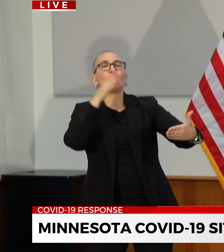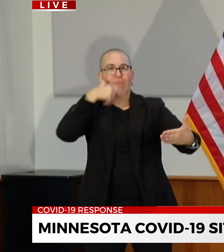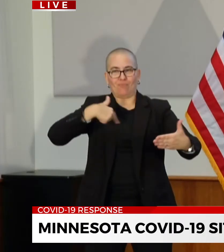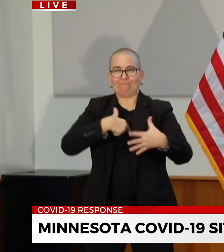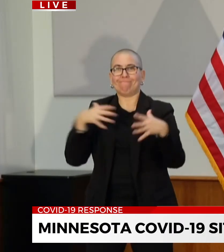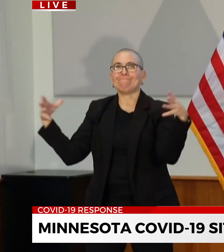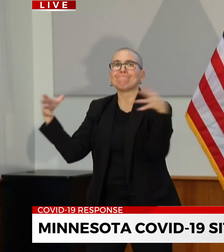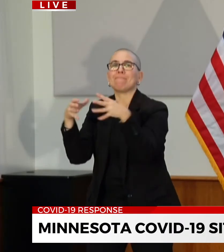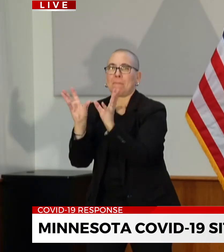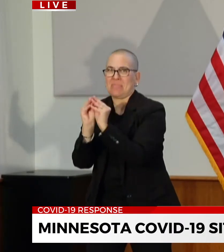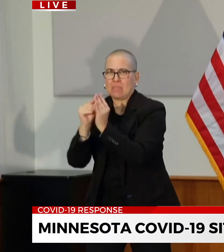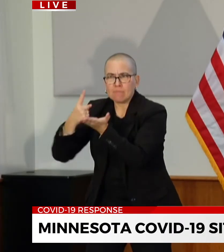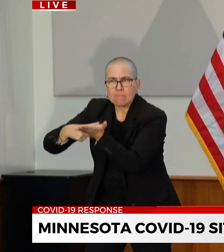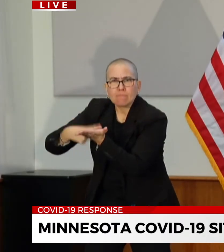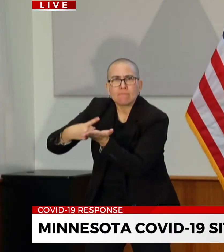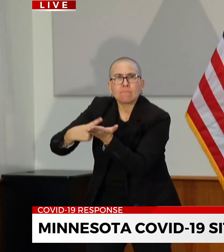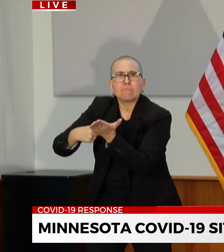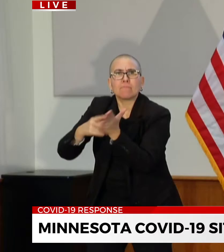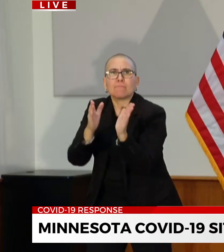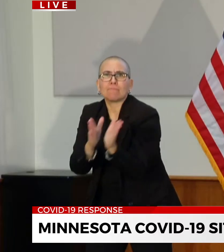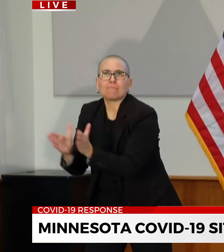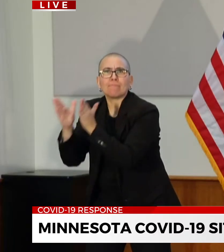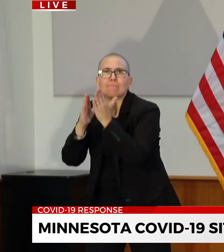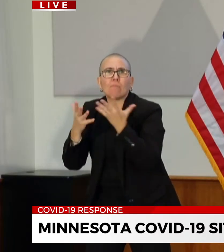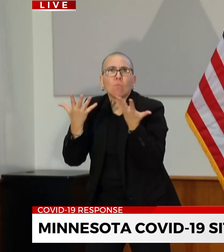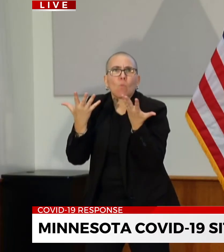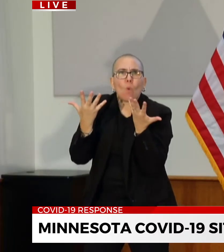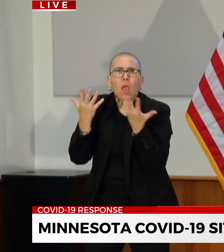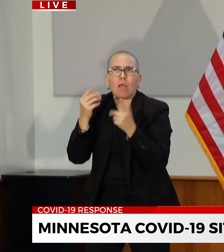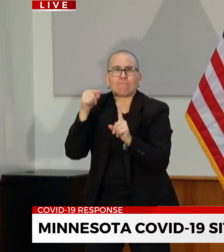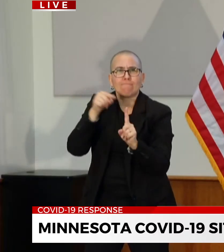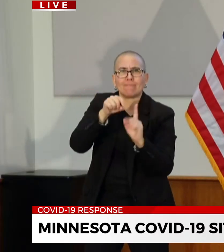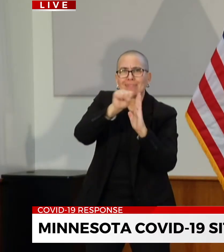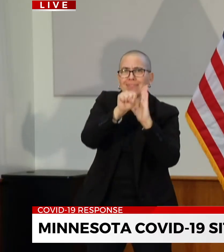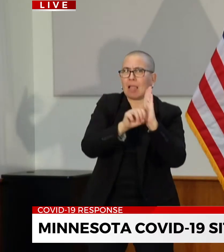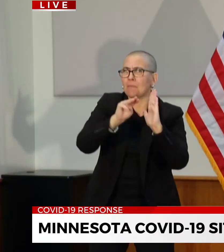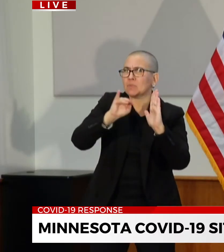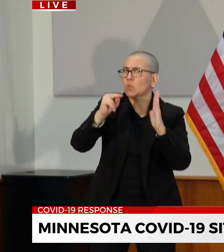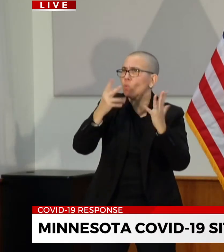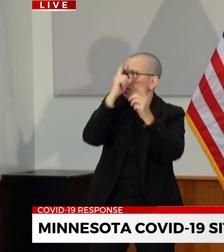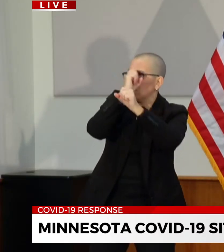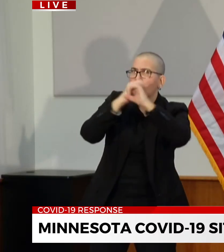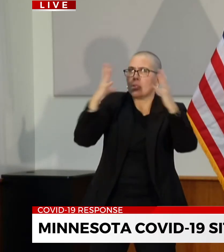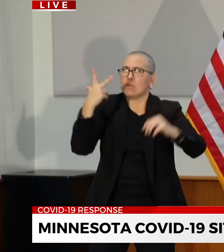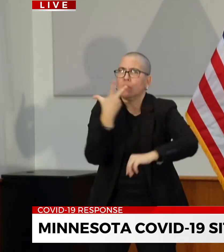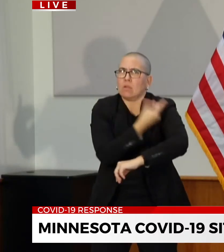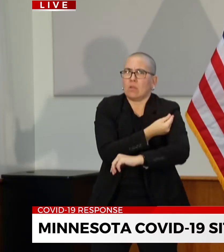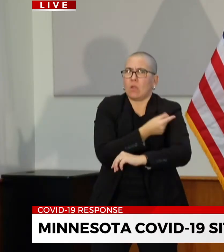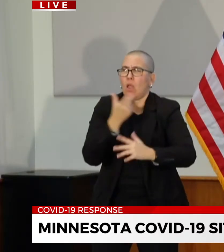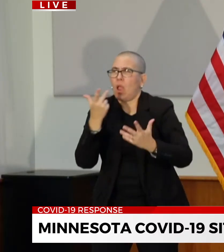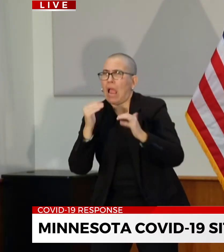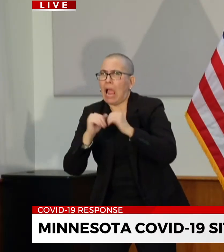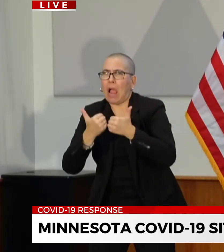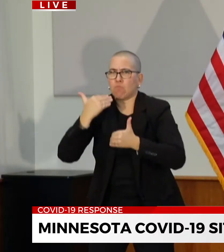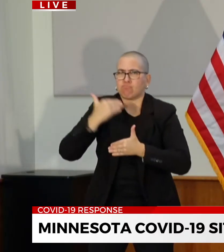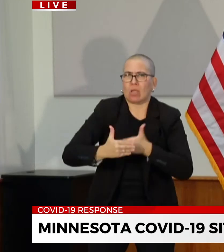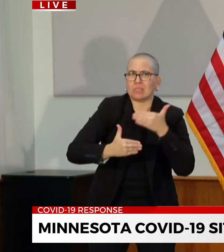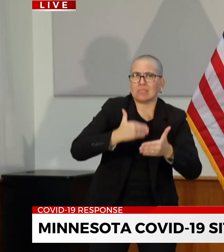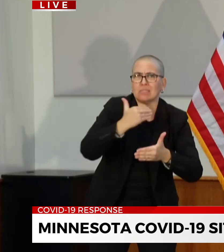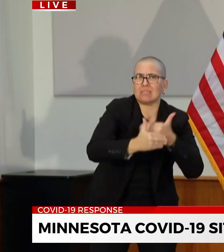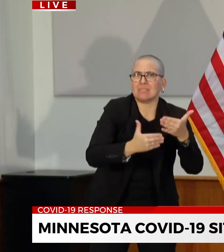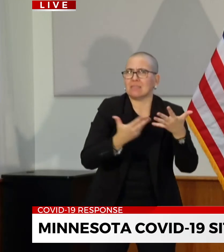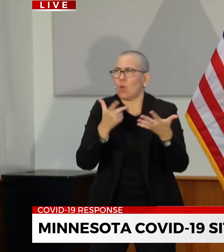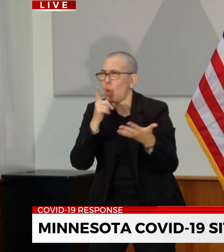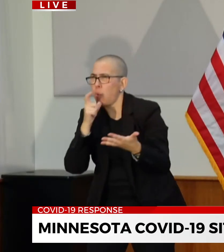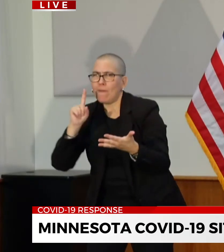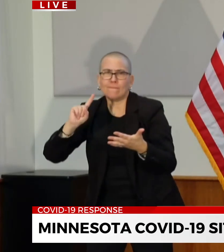very extensive briefing on where Minnesota's at in this process, what's happening, kind of where the direction of the still debate on who's going to